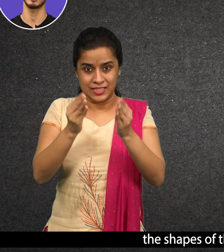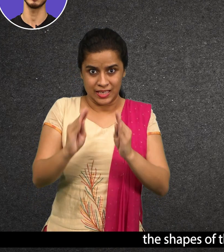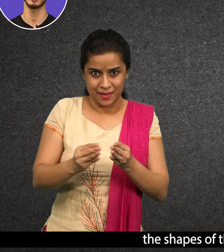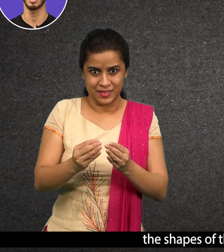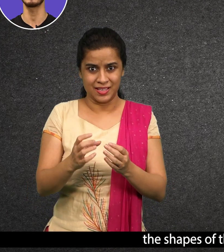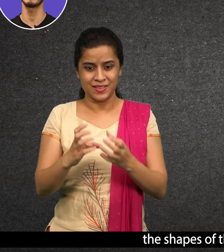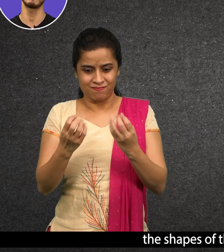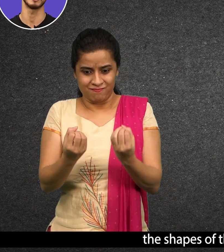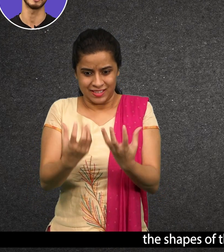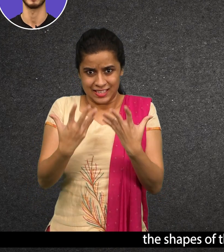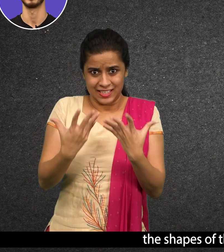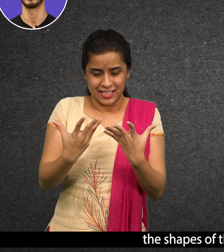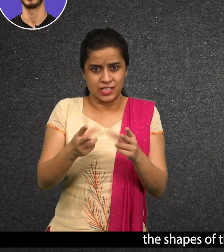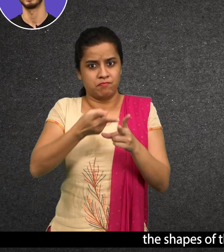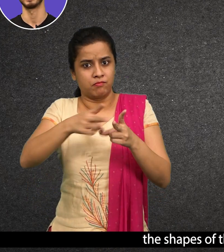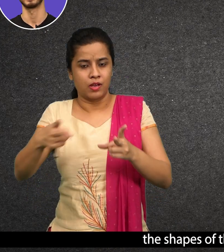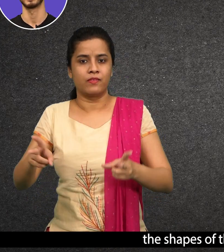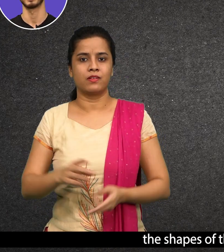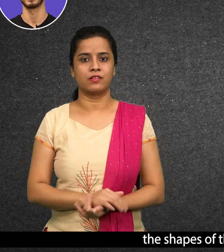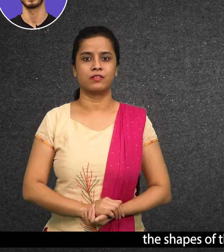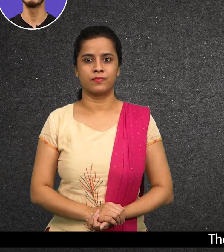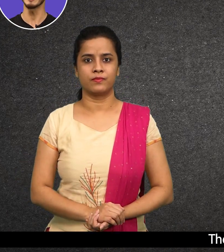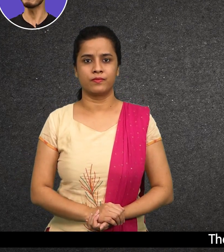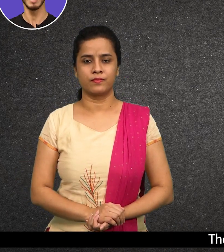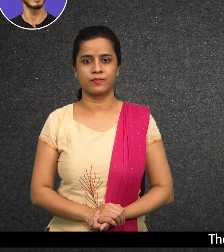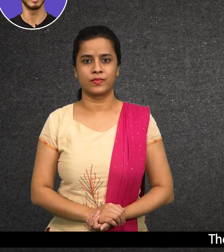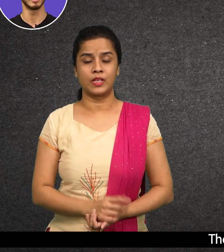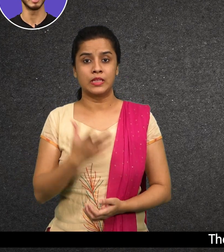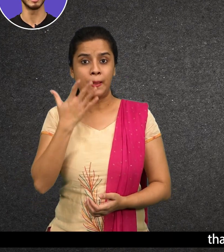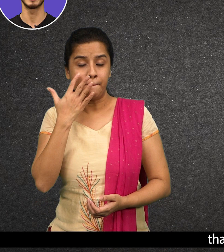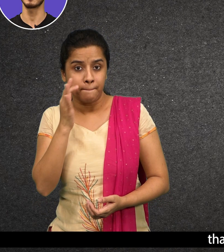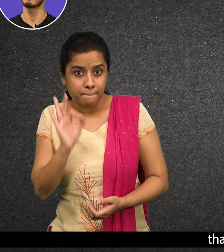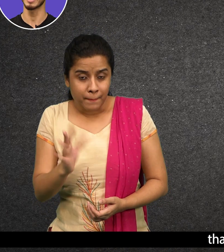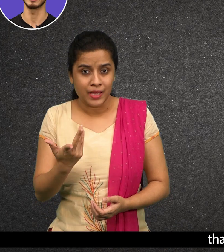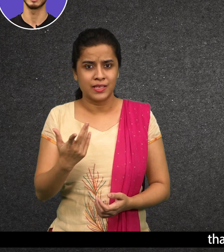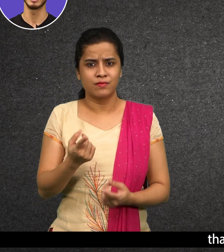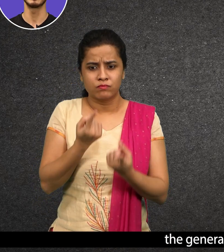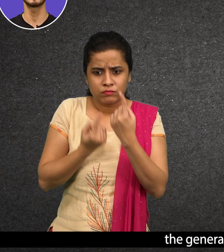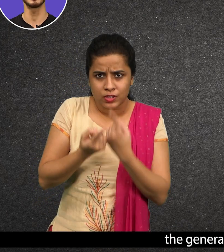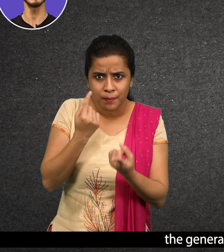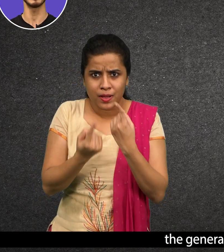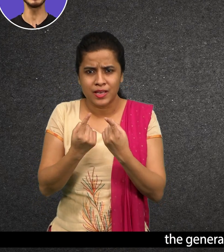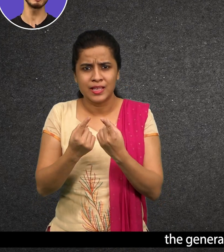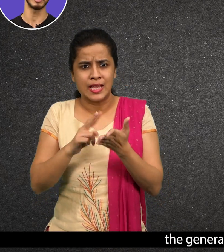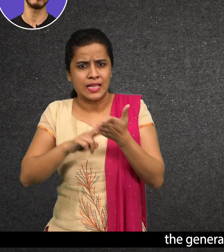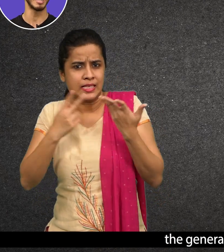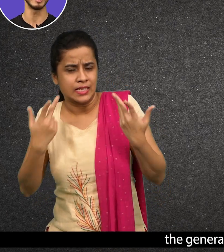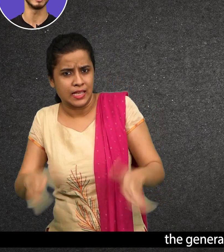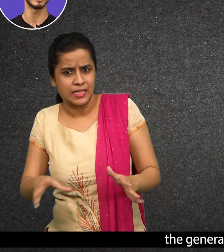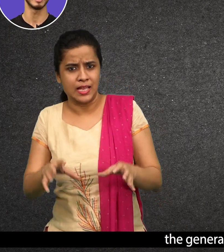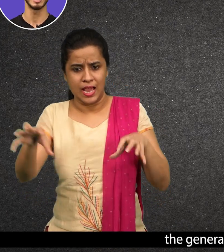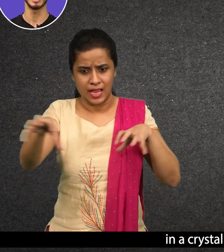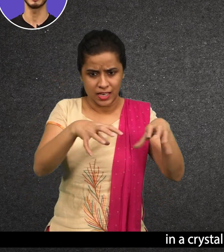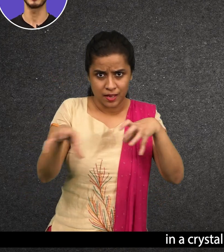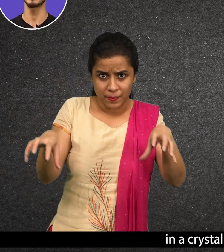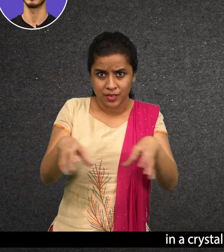their crystals are different. The main factor that determines the general arrangement of